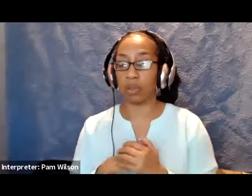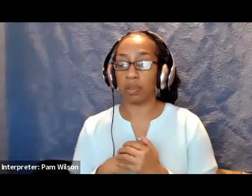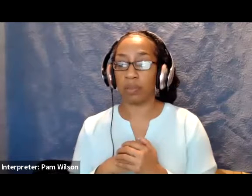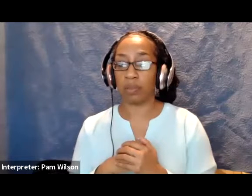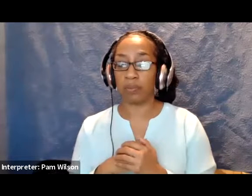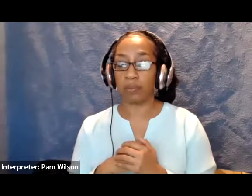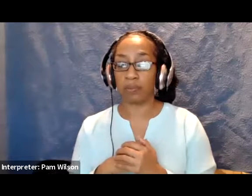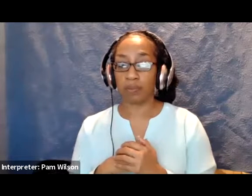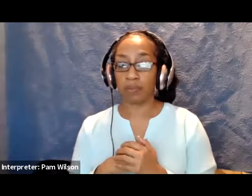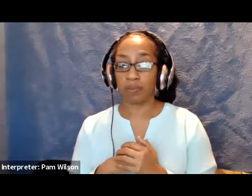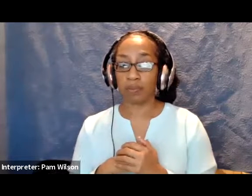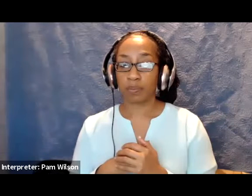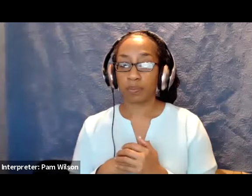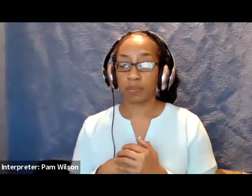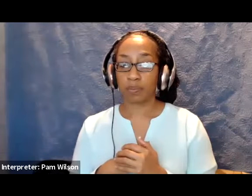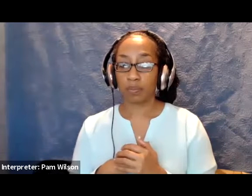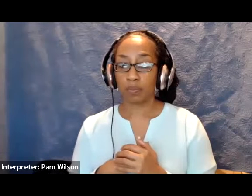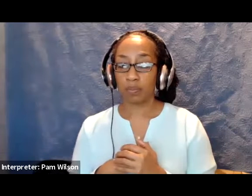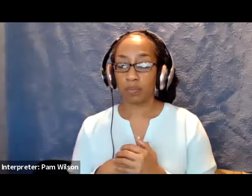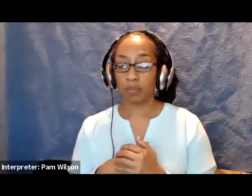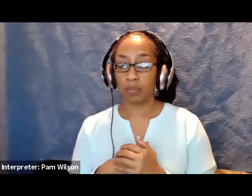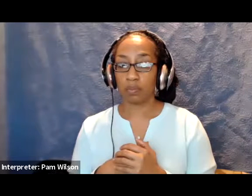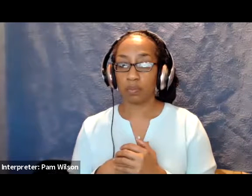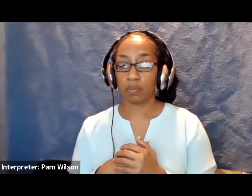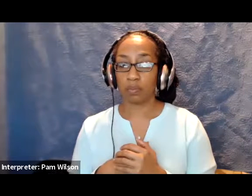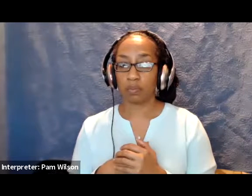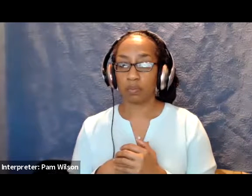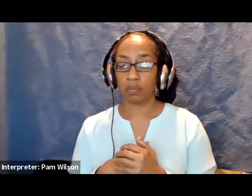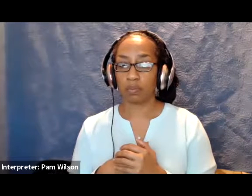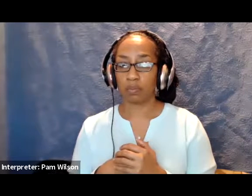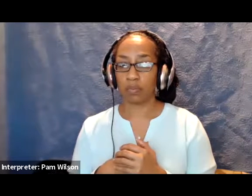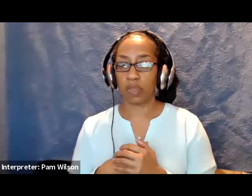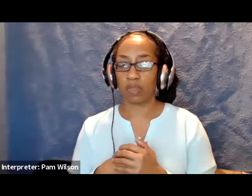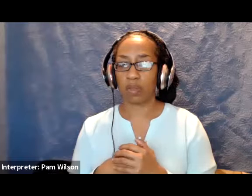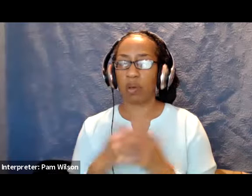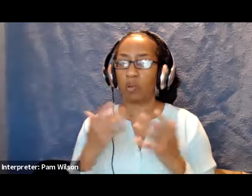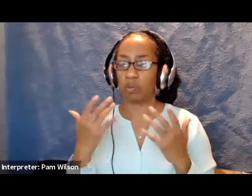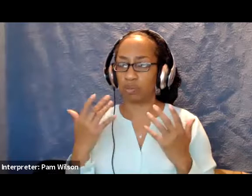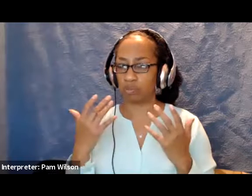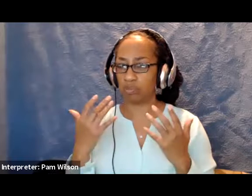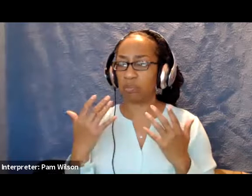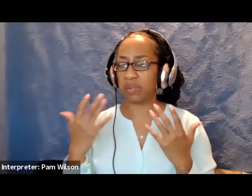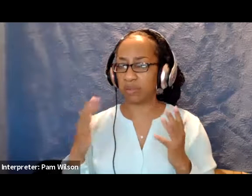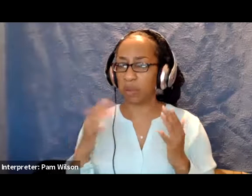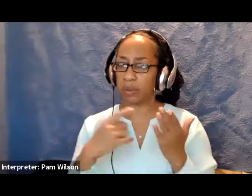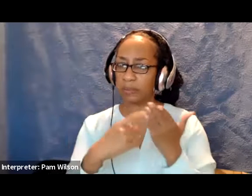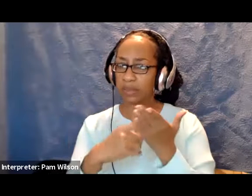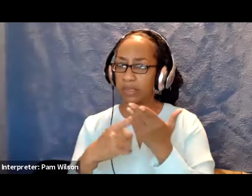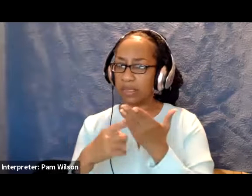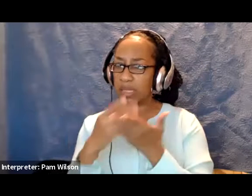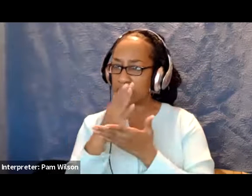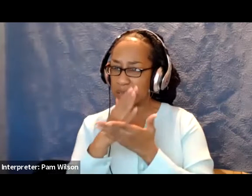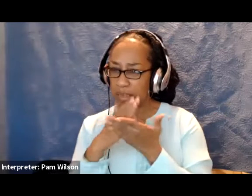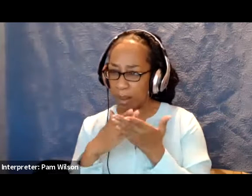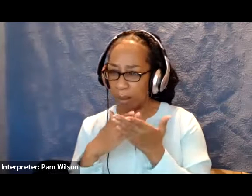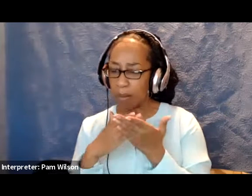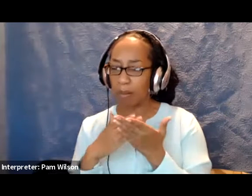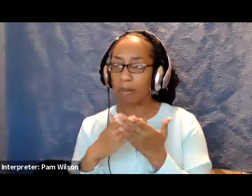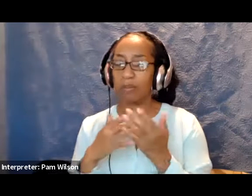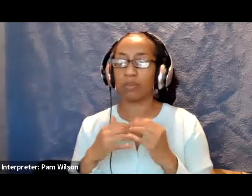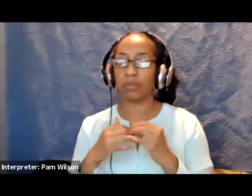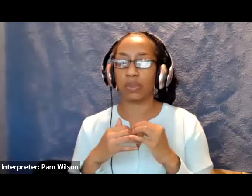Okay. We've talked about these, so I don't want to spend a lot of time here, but